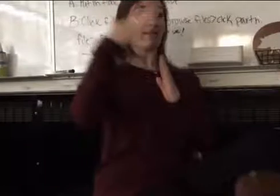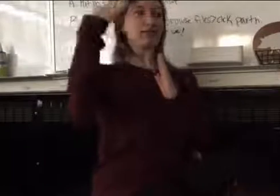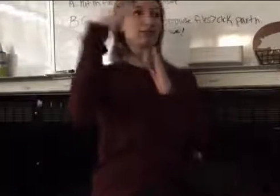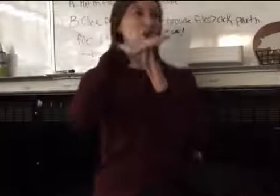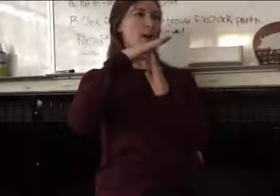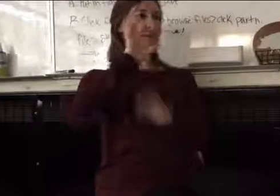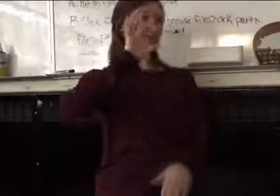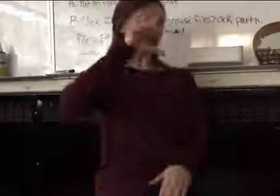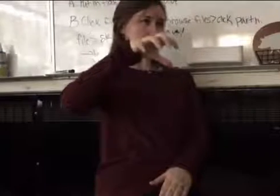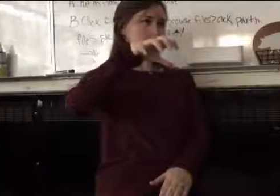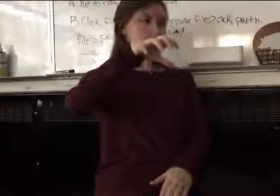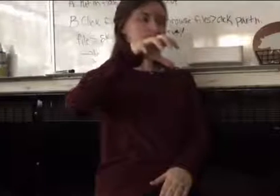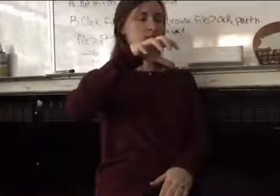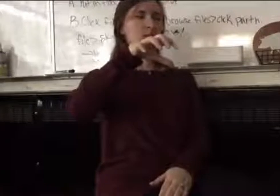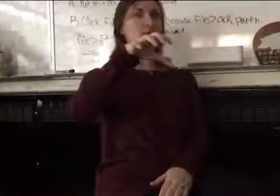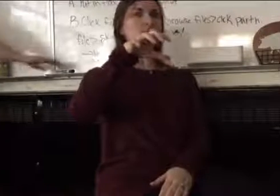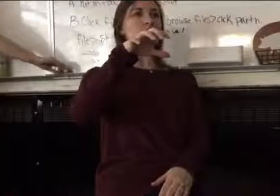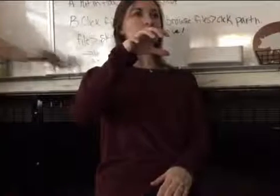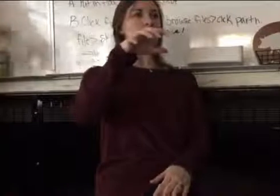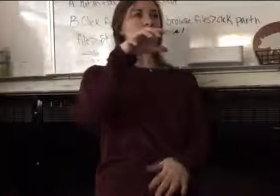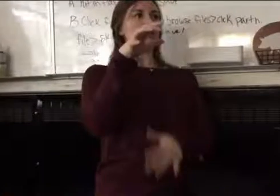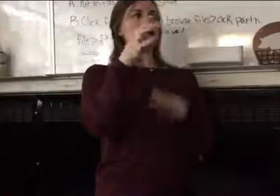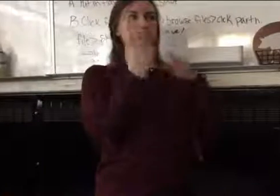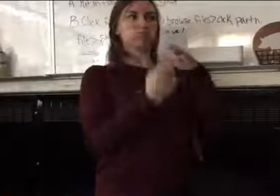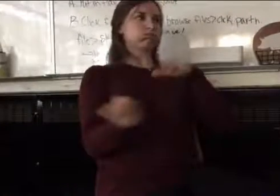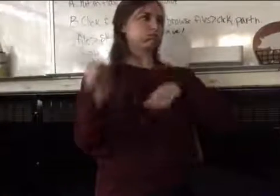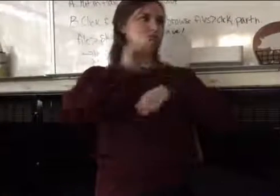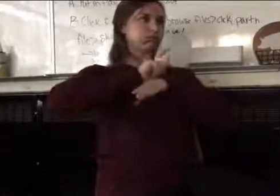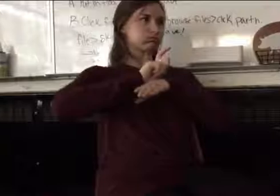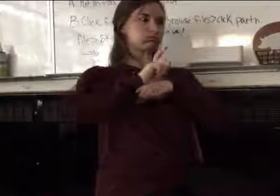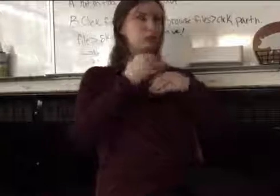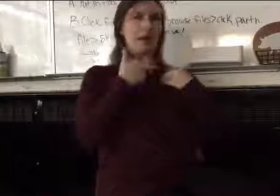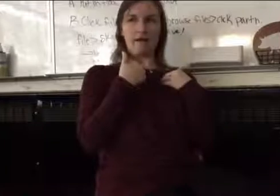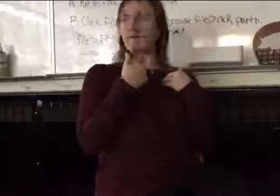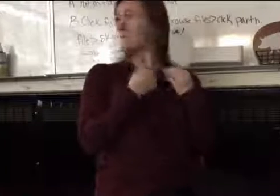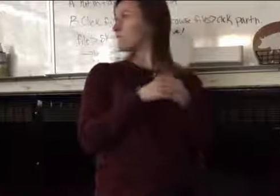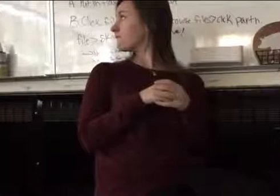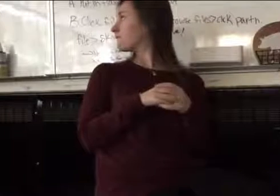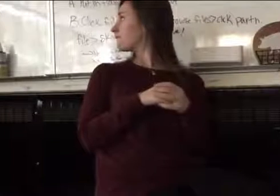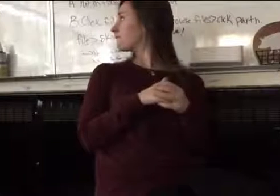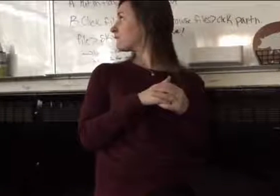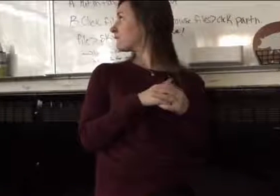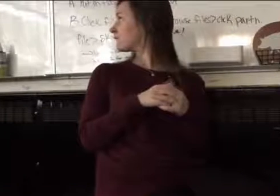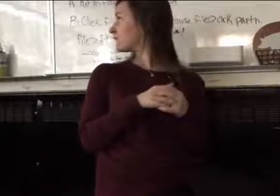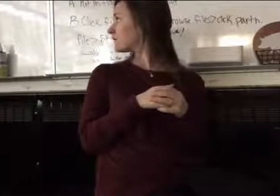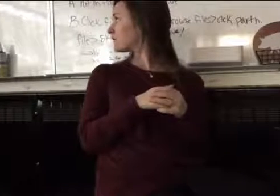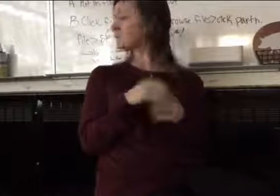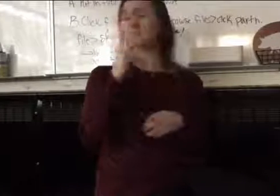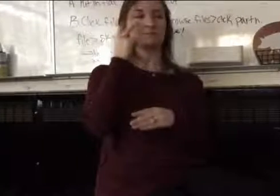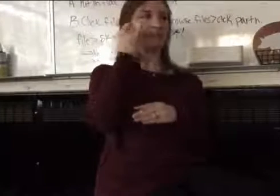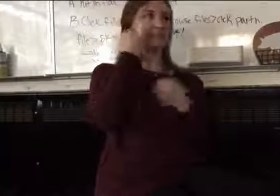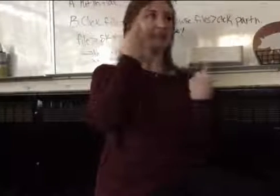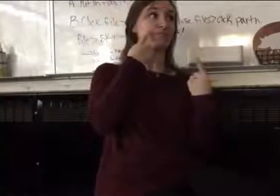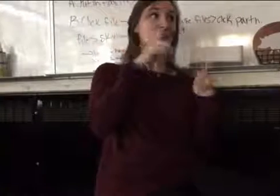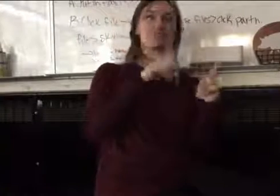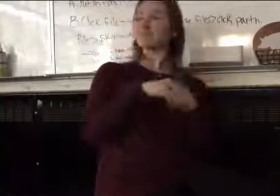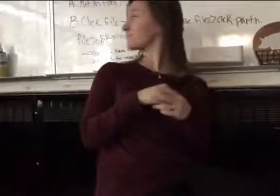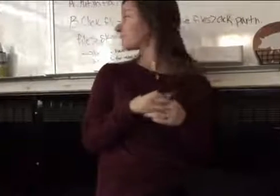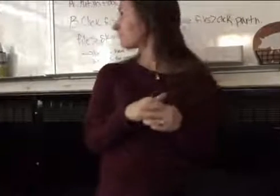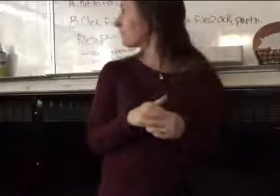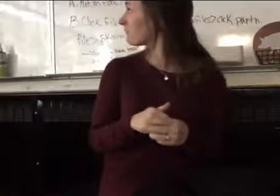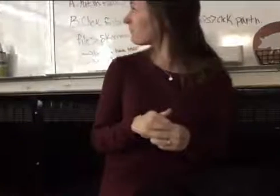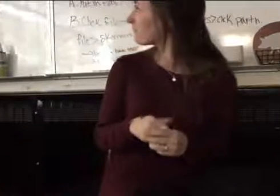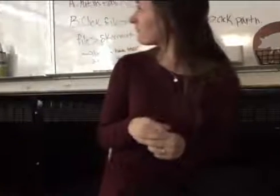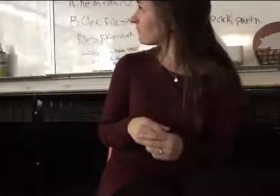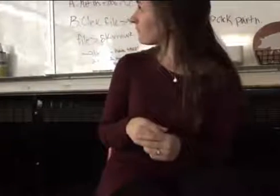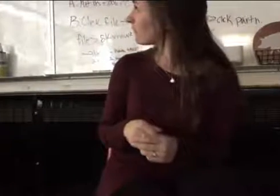hill, you have this works. On the top of this